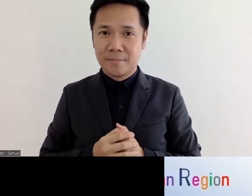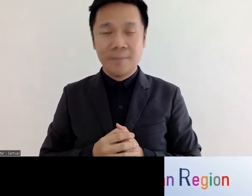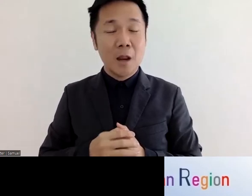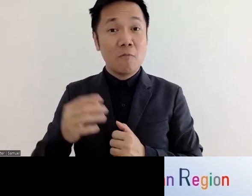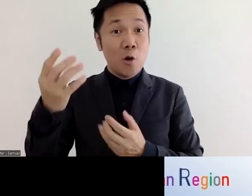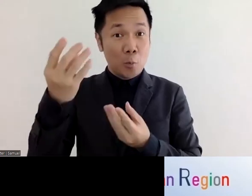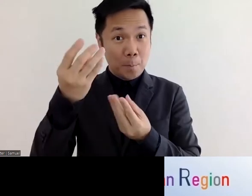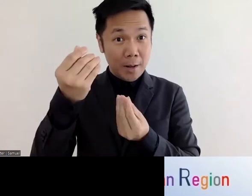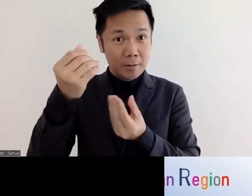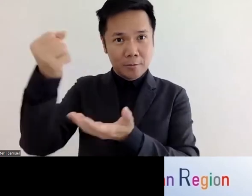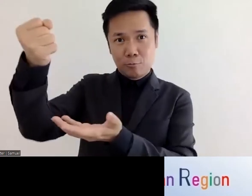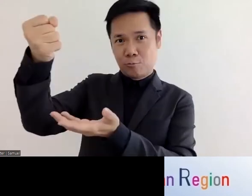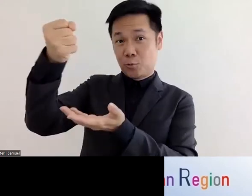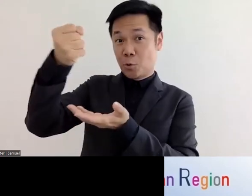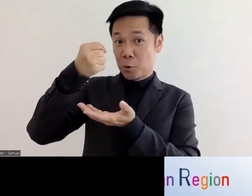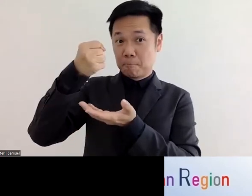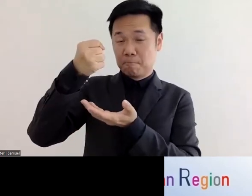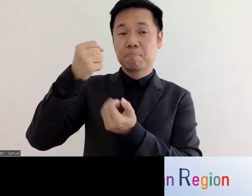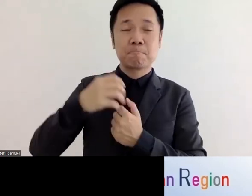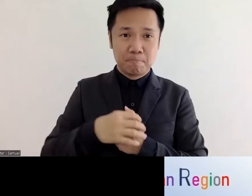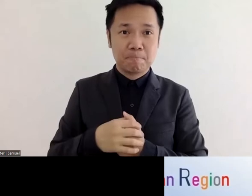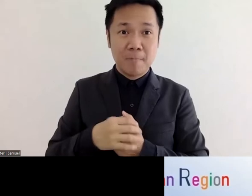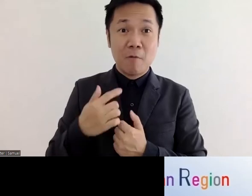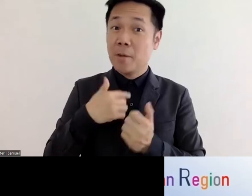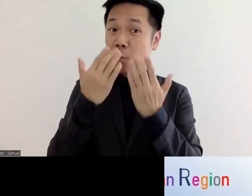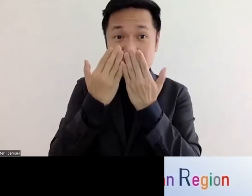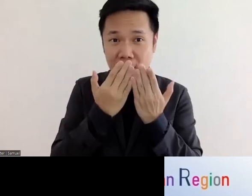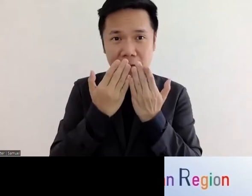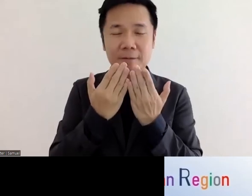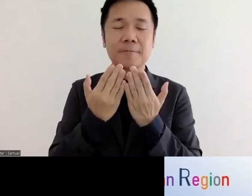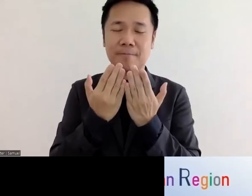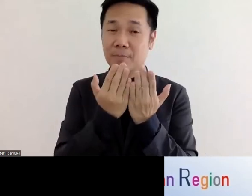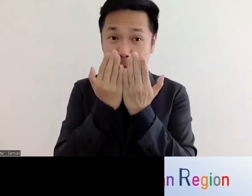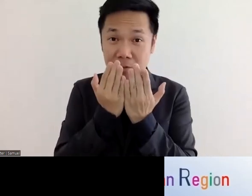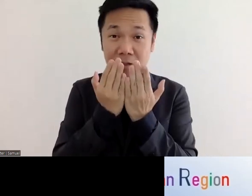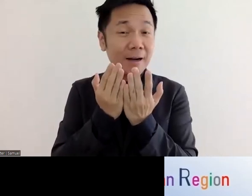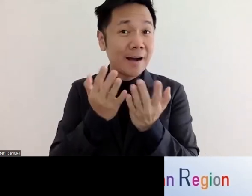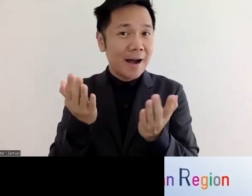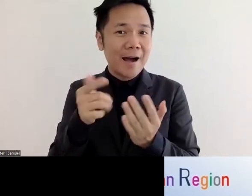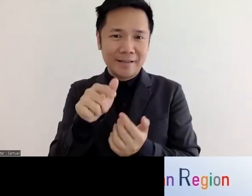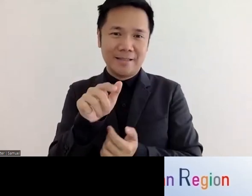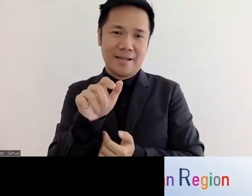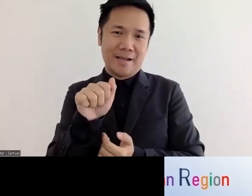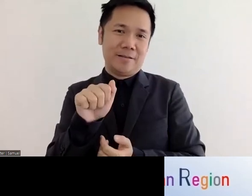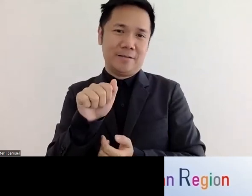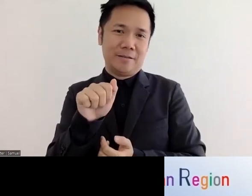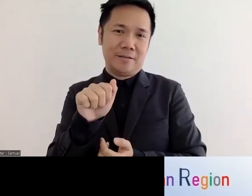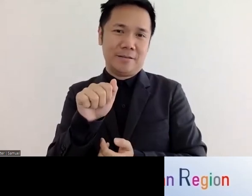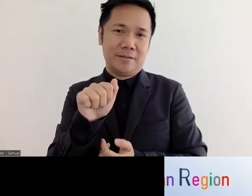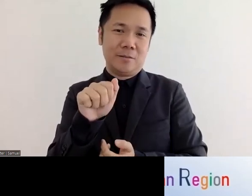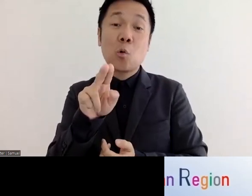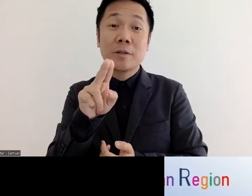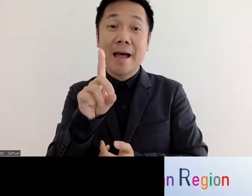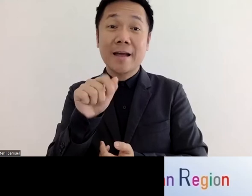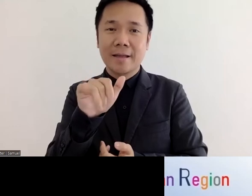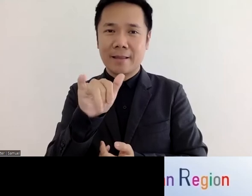scholarship. This is all because of Udayan Care, and